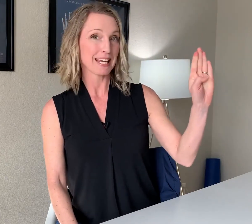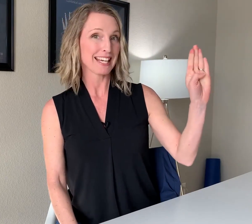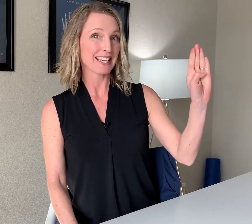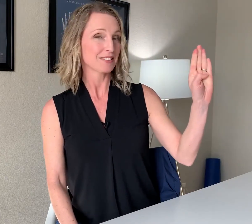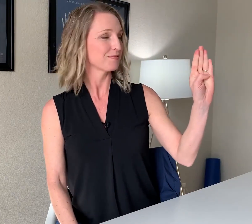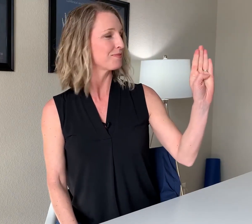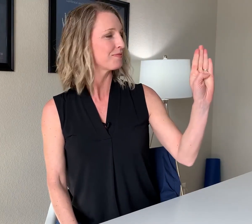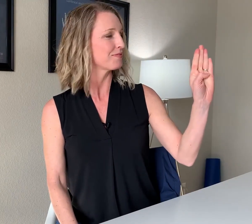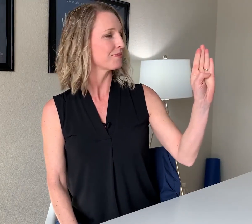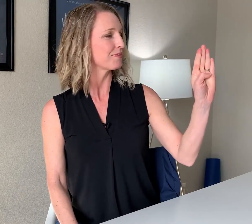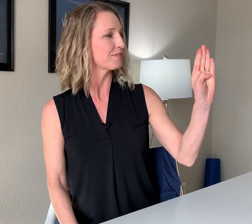B,